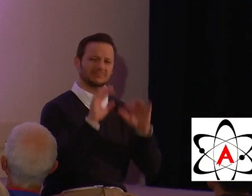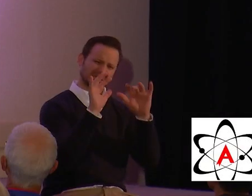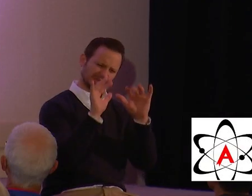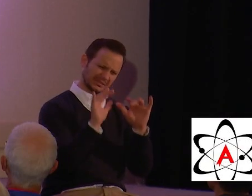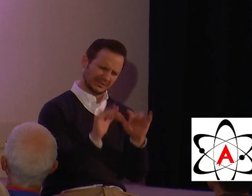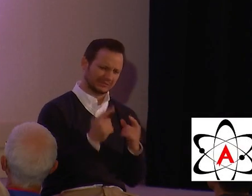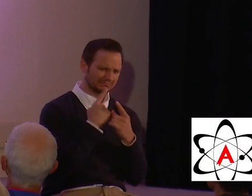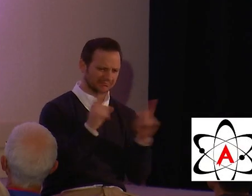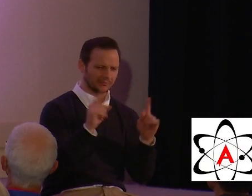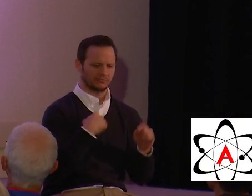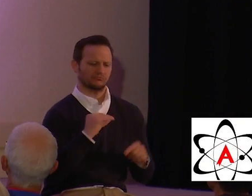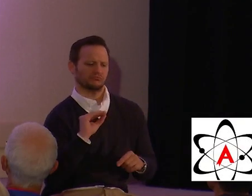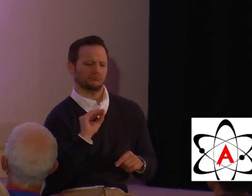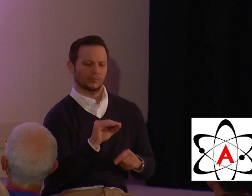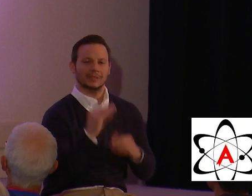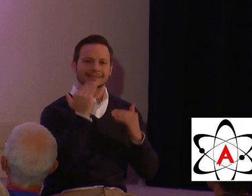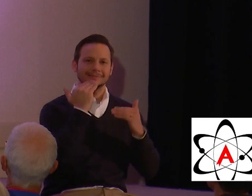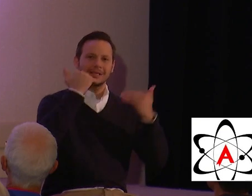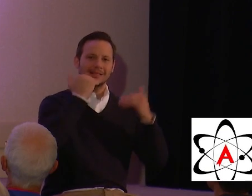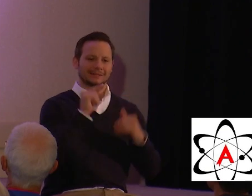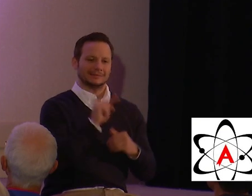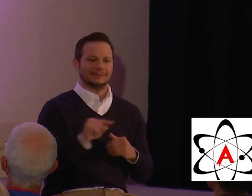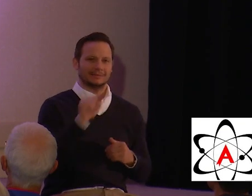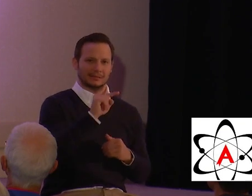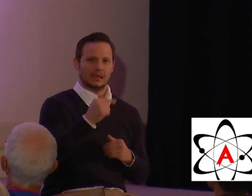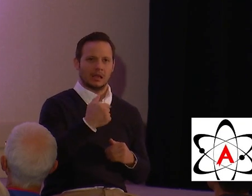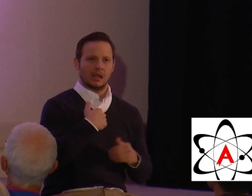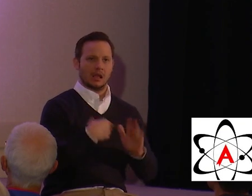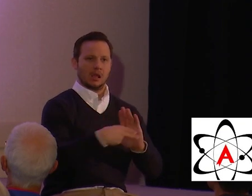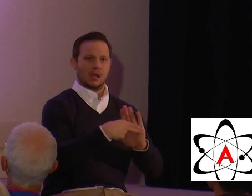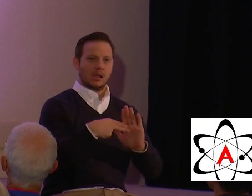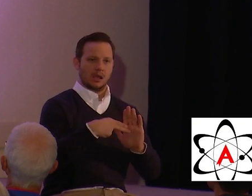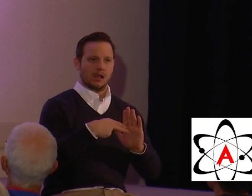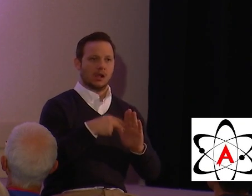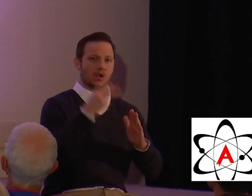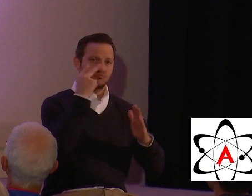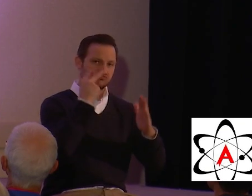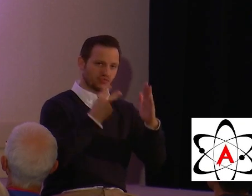and I labeled the smiley face, the Prophet Muhammad of Islam.